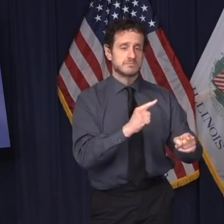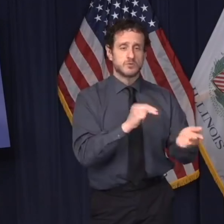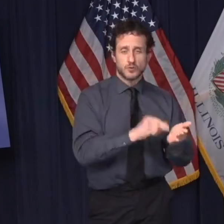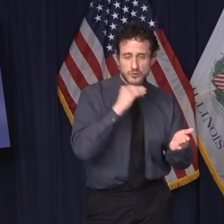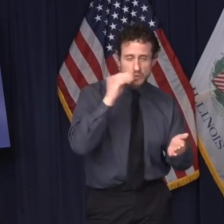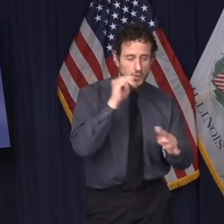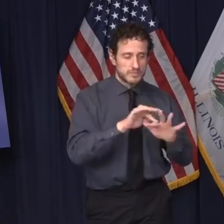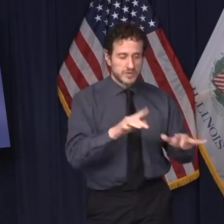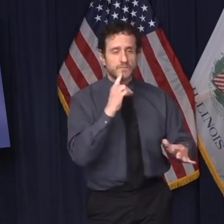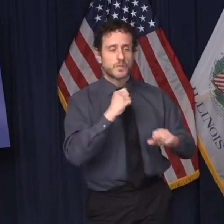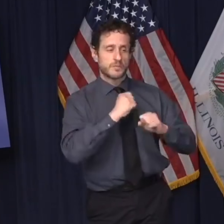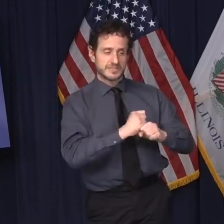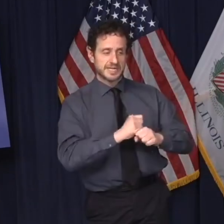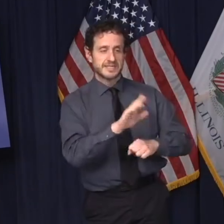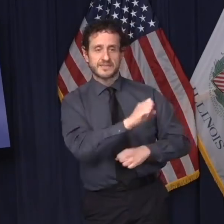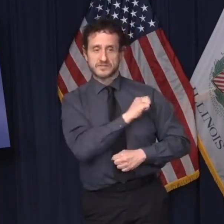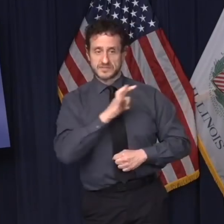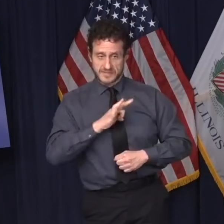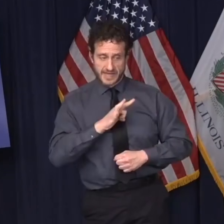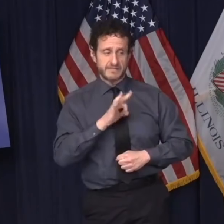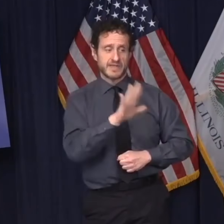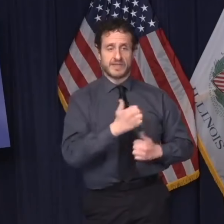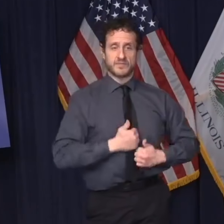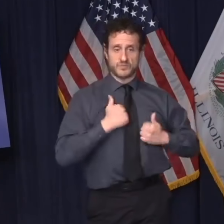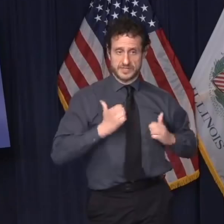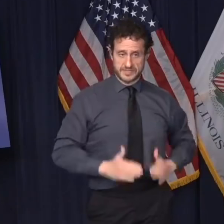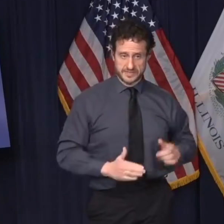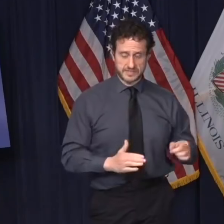frontline staff. So I want to highlight some new